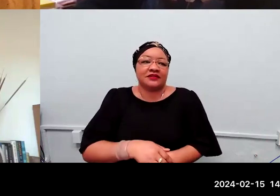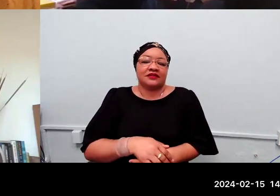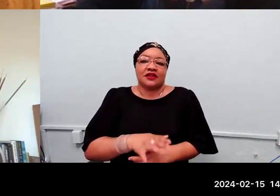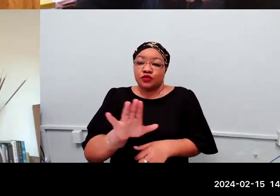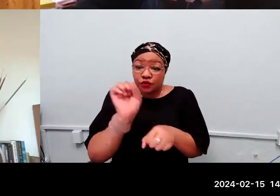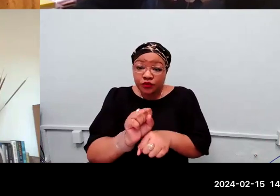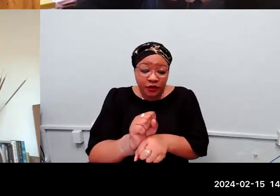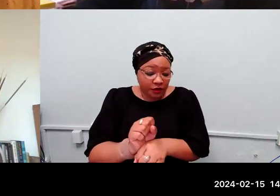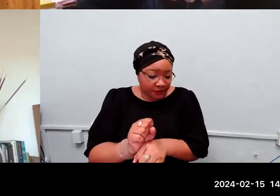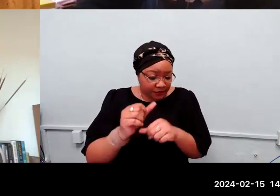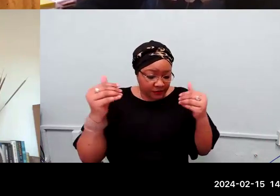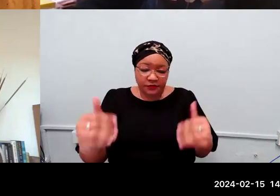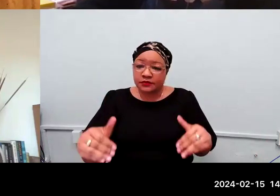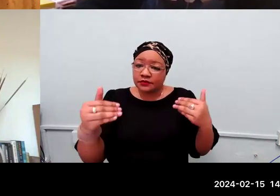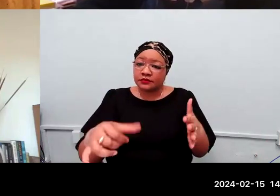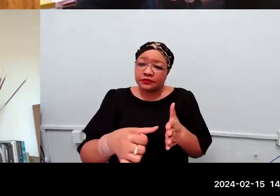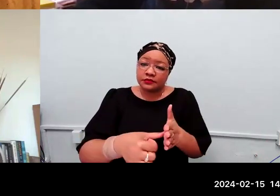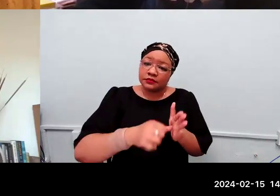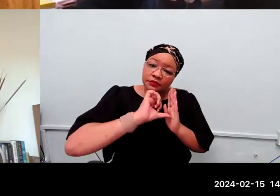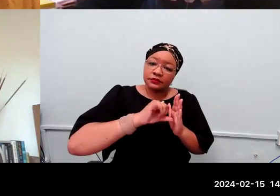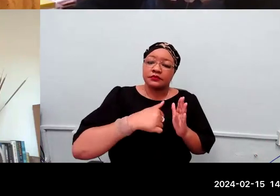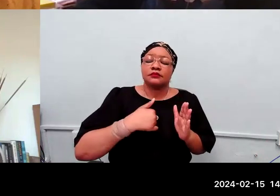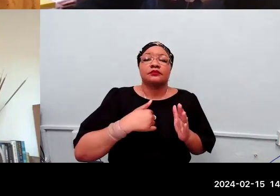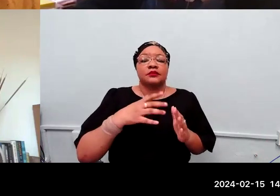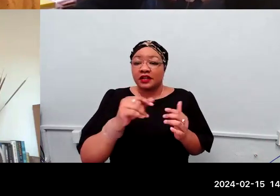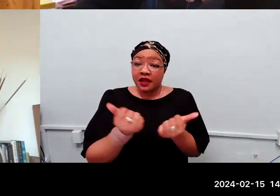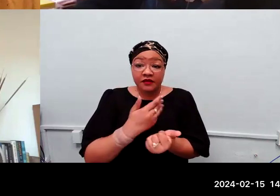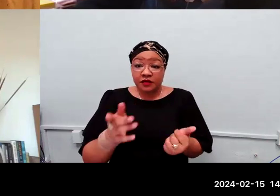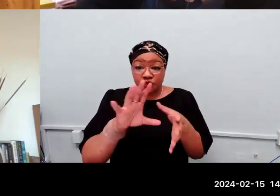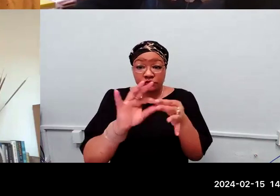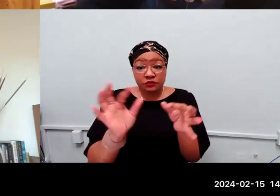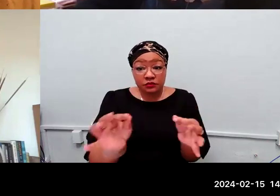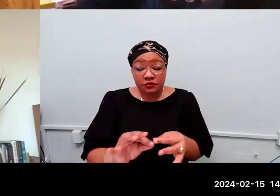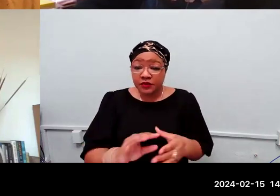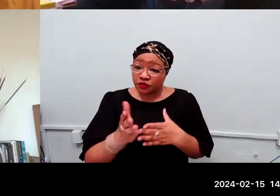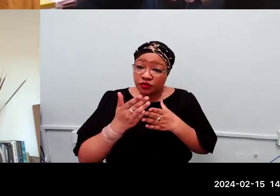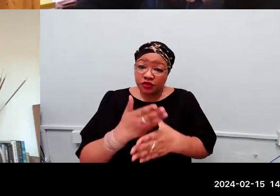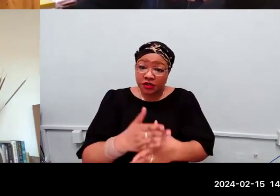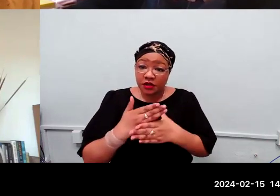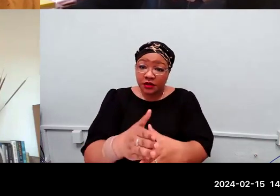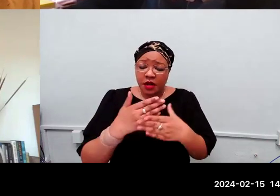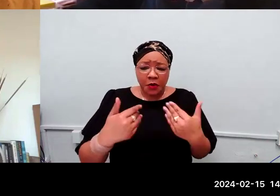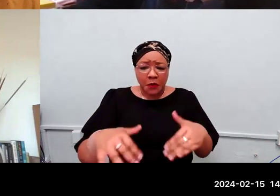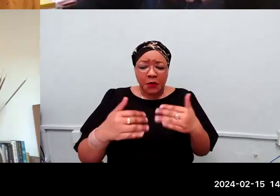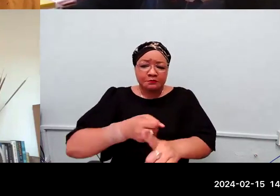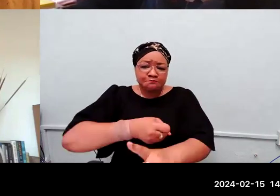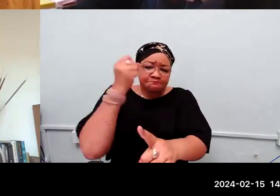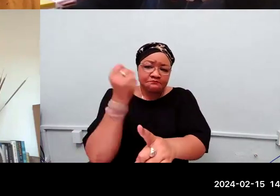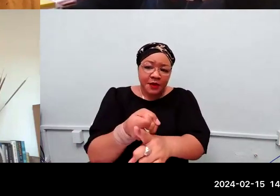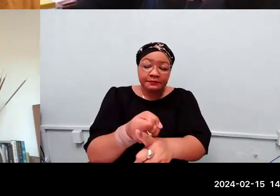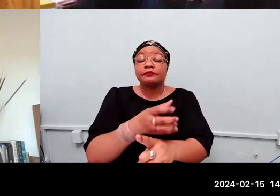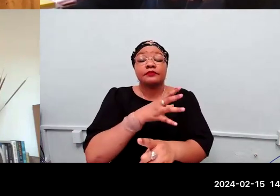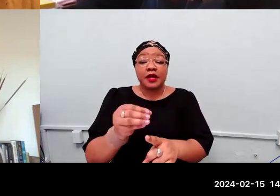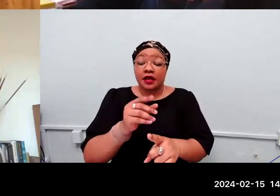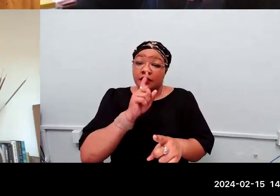work, and by everything that you shared with us. This is a really impactful talk, and I'm